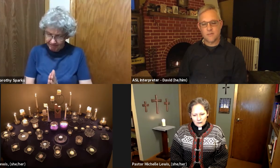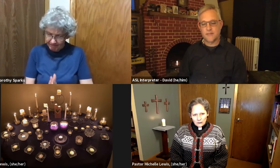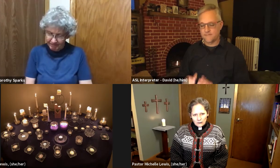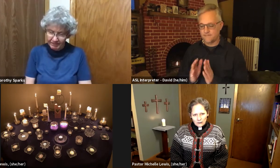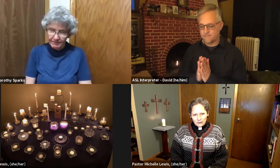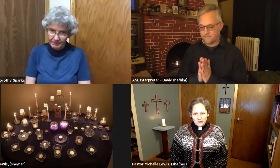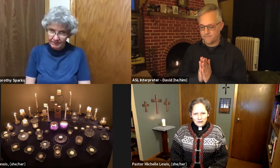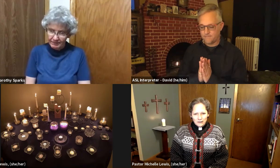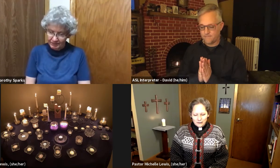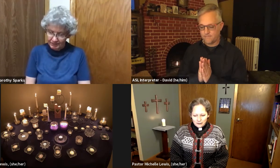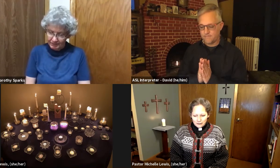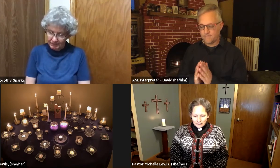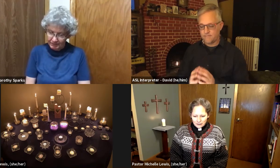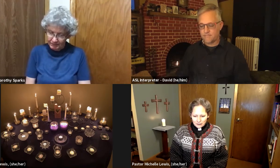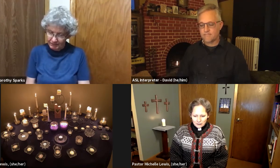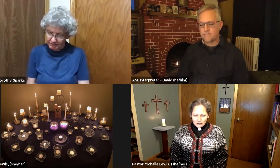Amen.